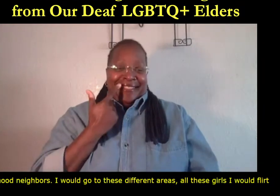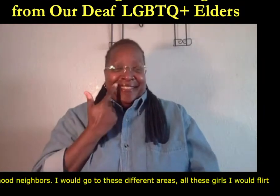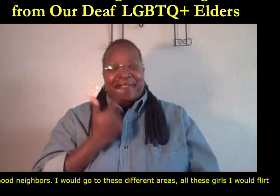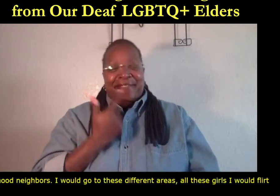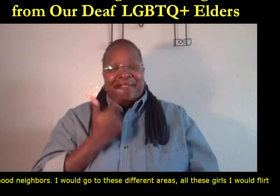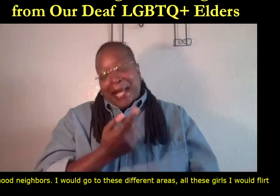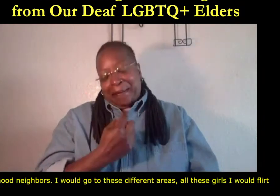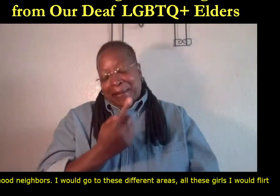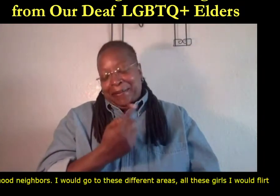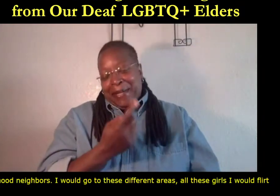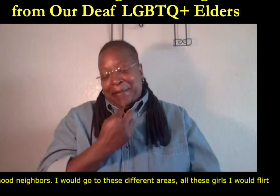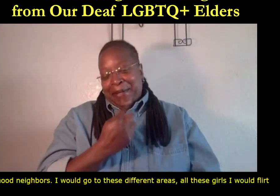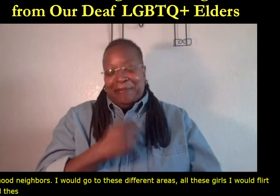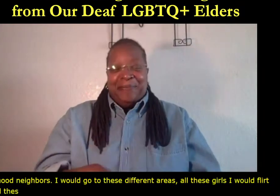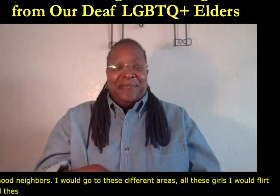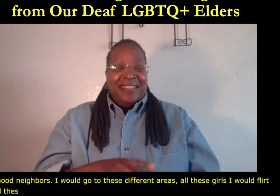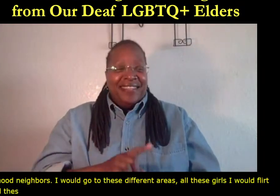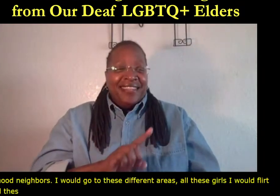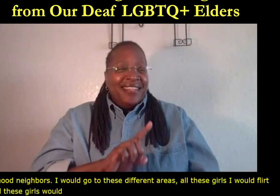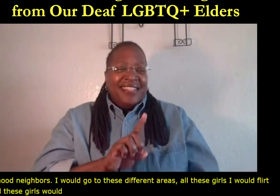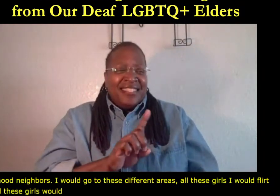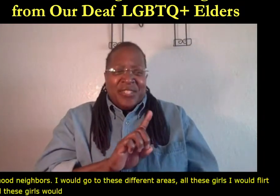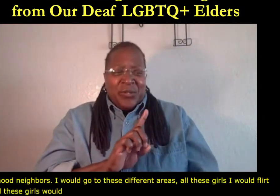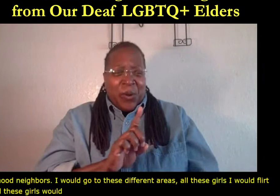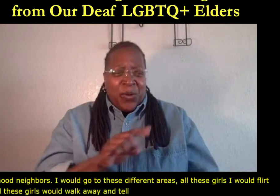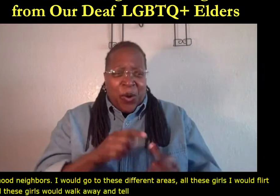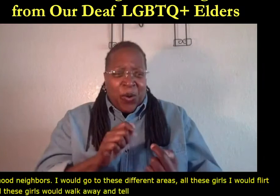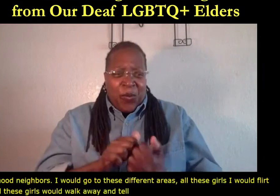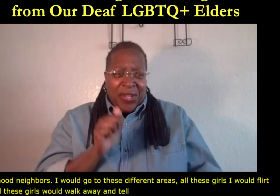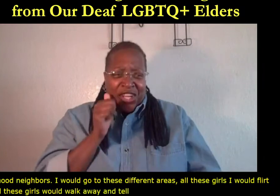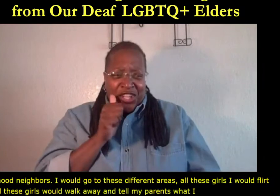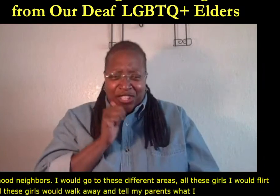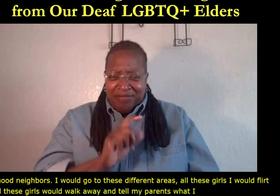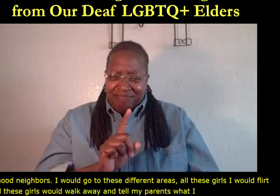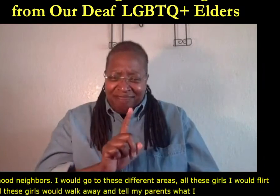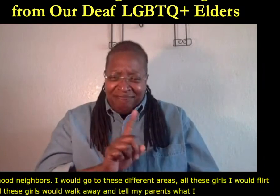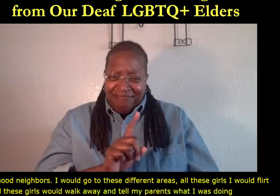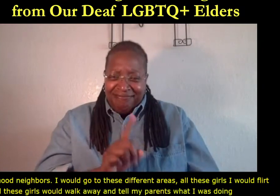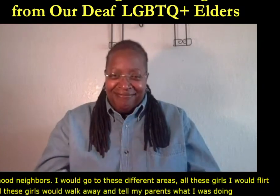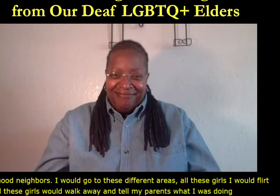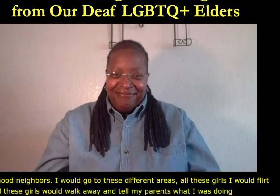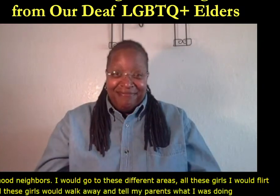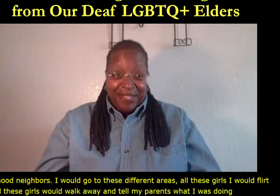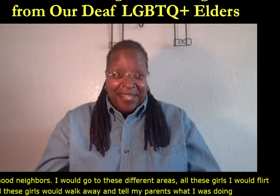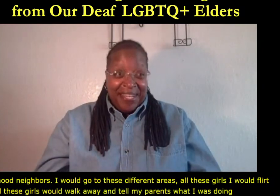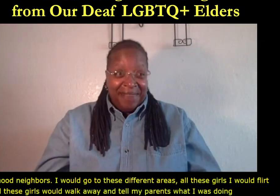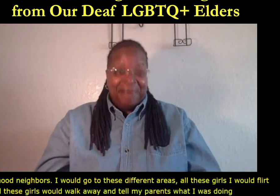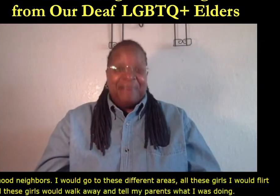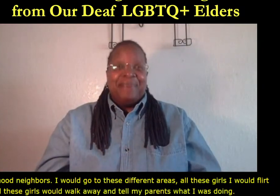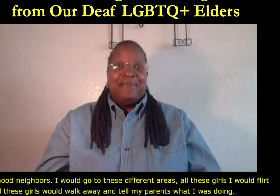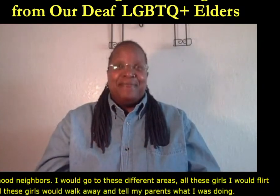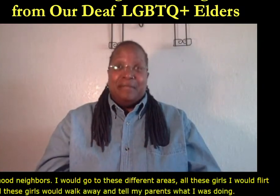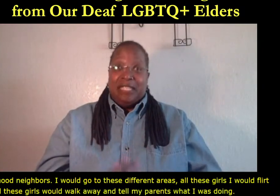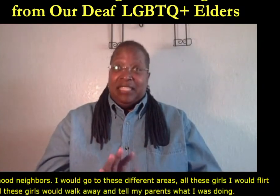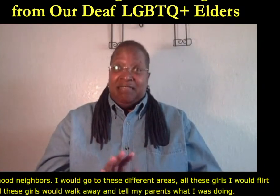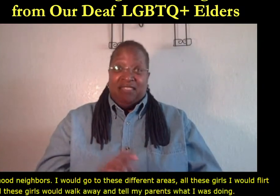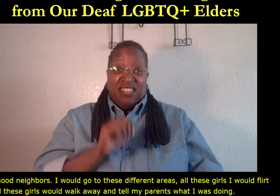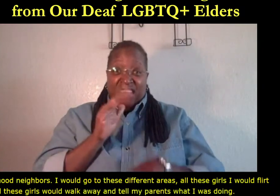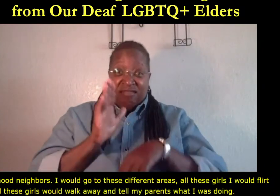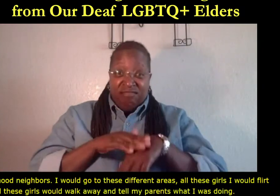and so my mother laughed giggled and said come on come here no no no don't flirt with girls okay